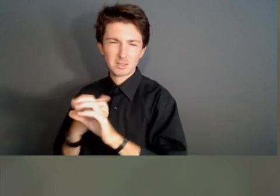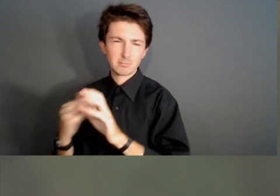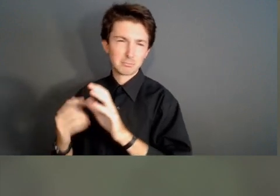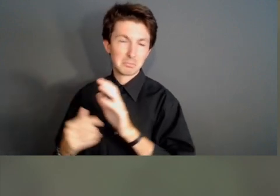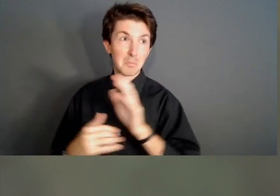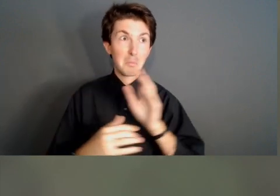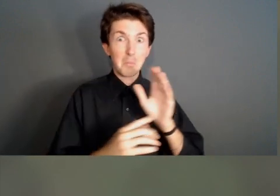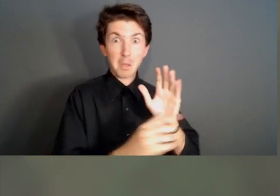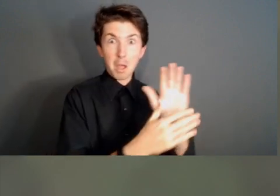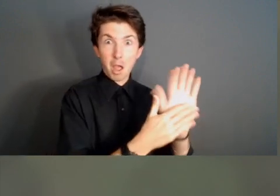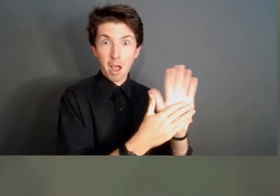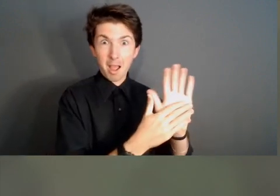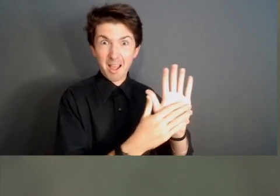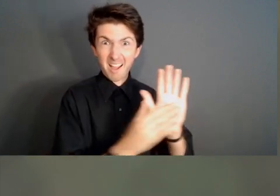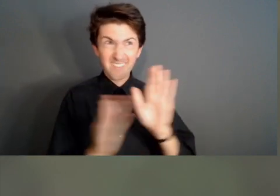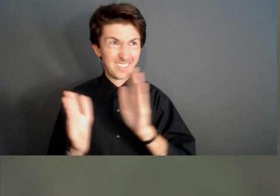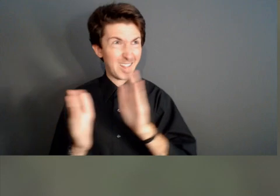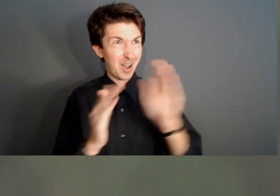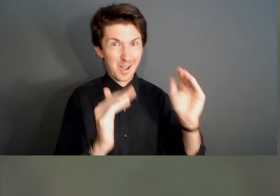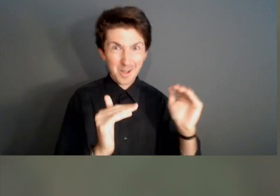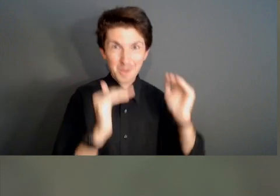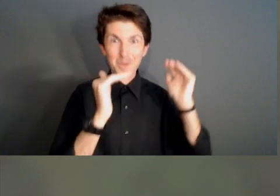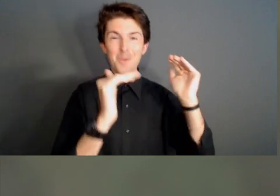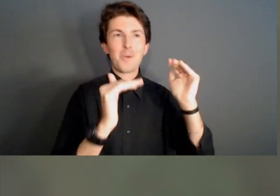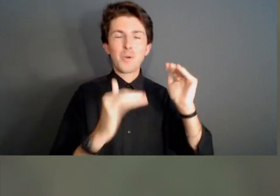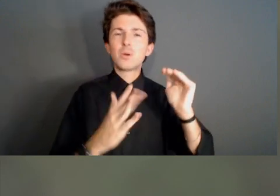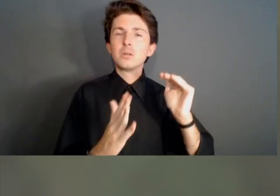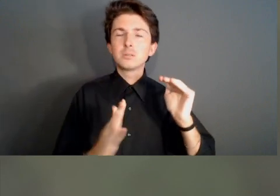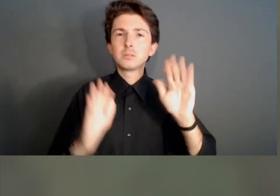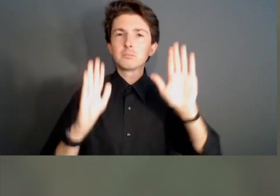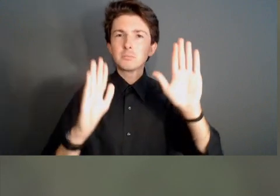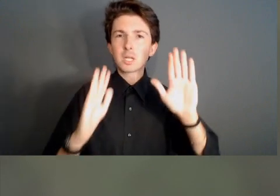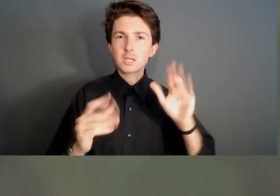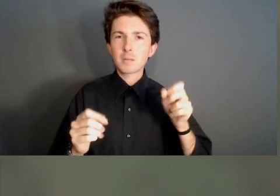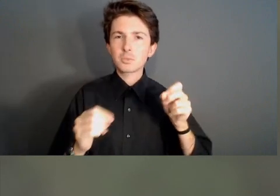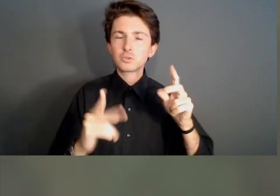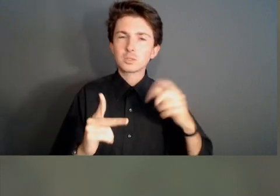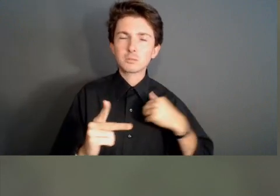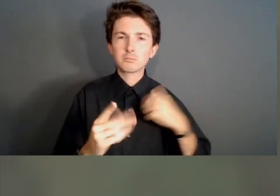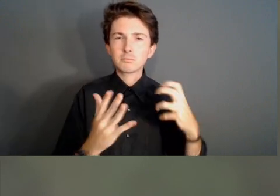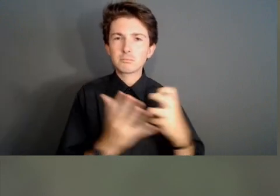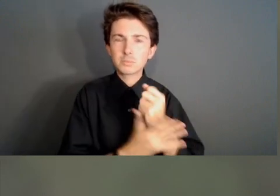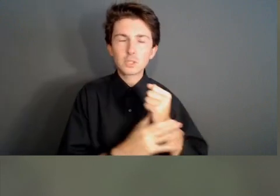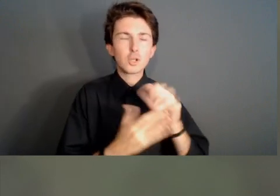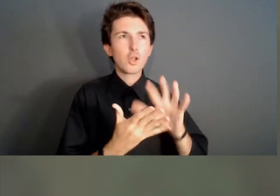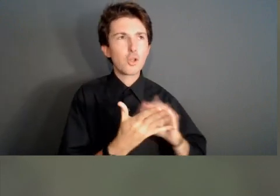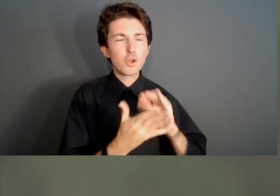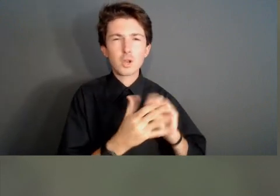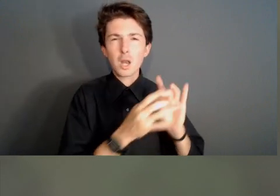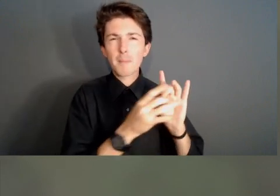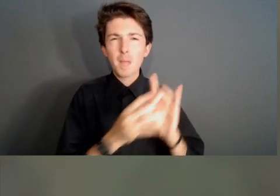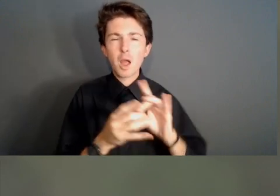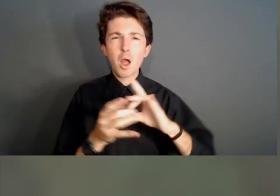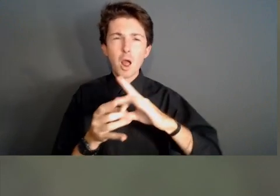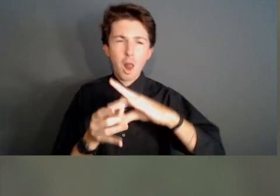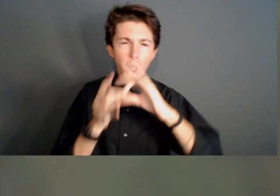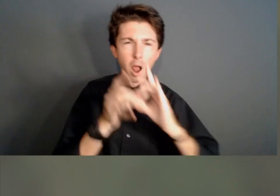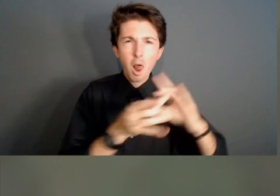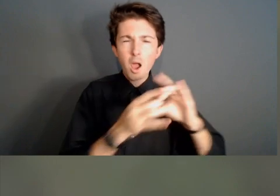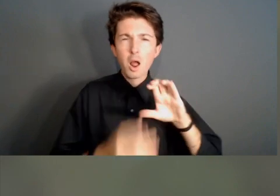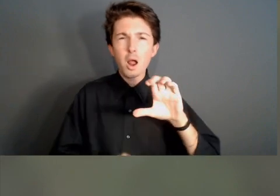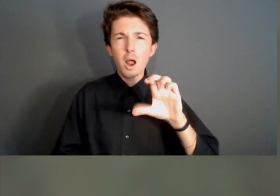an amazing experience where I got the chance to learn about continuity, and I also got